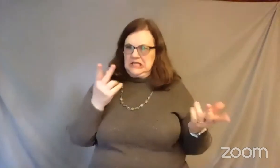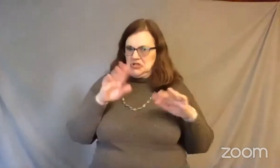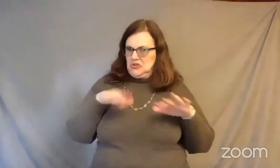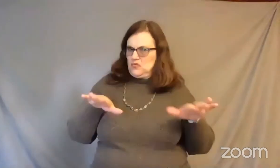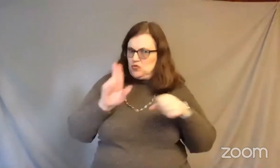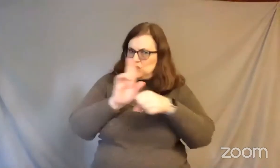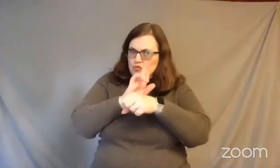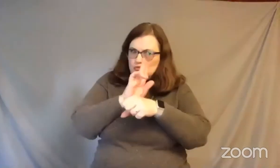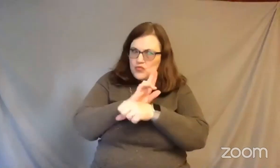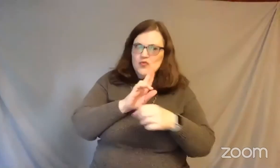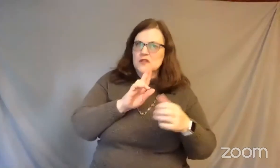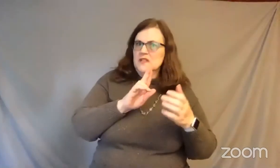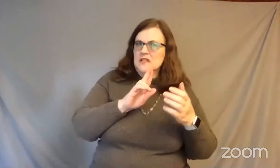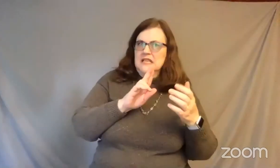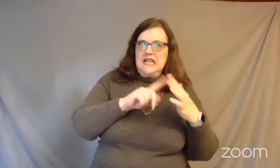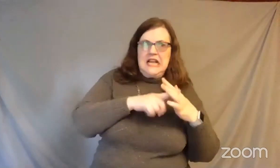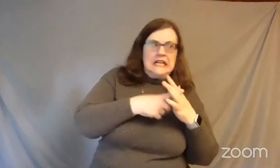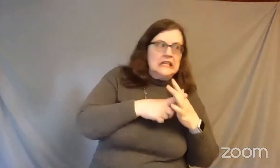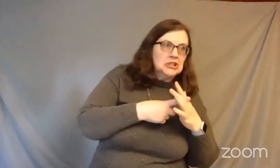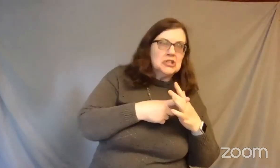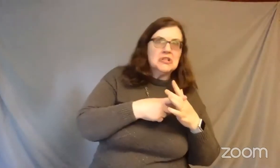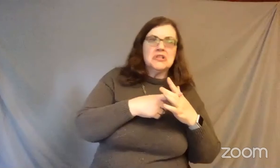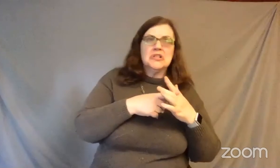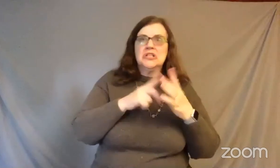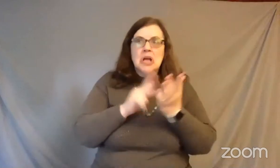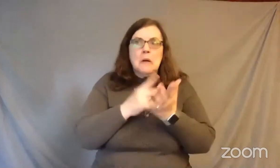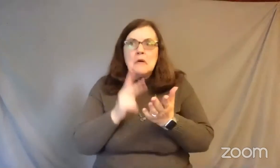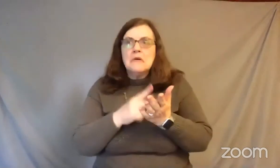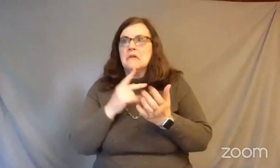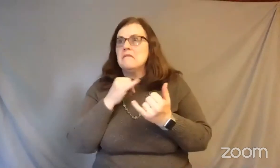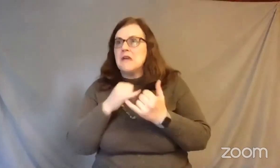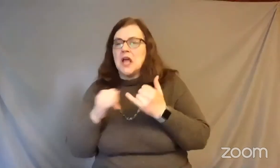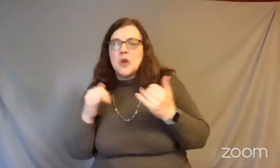where I talked about these structures or these positions in the sentence.